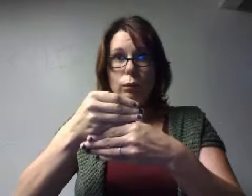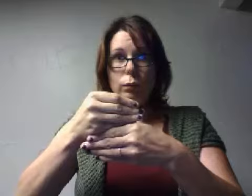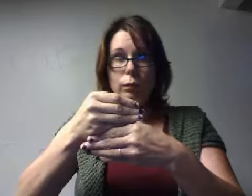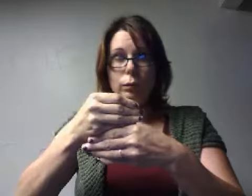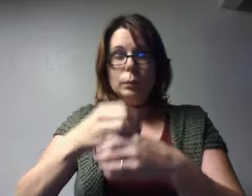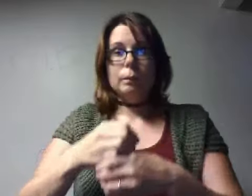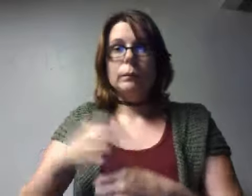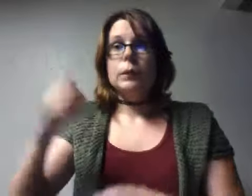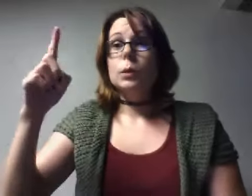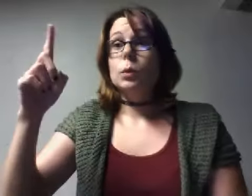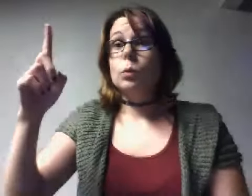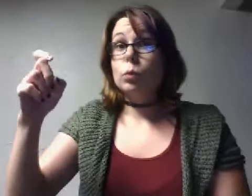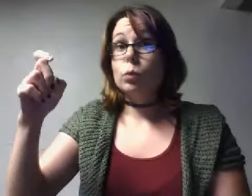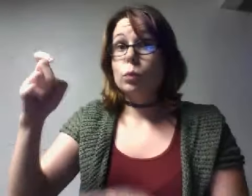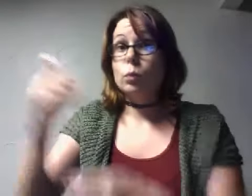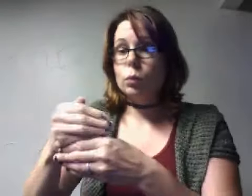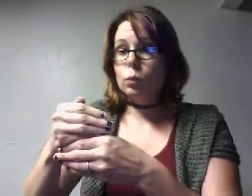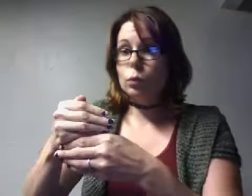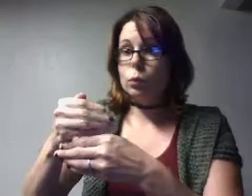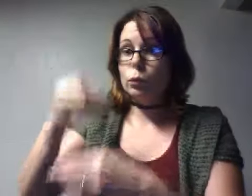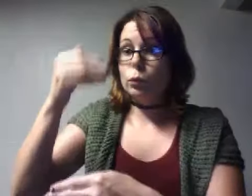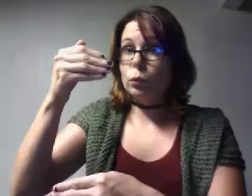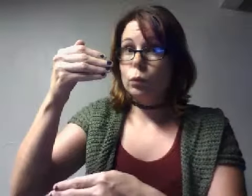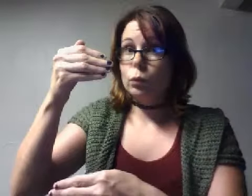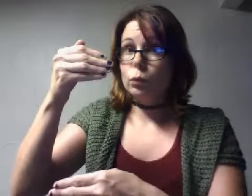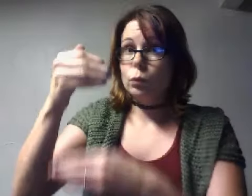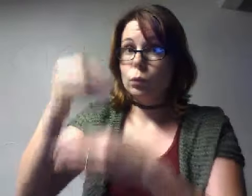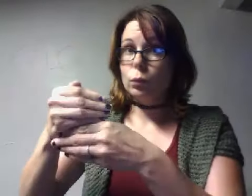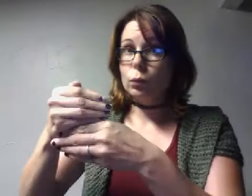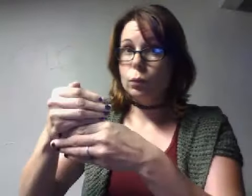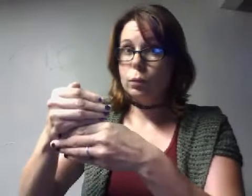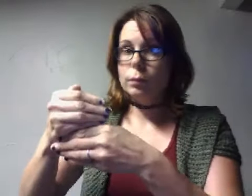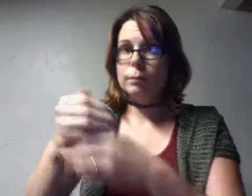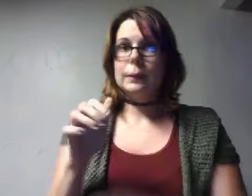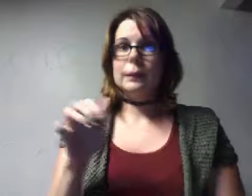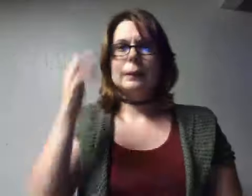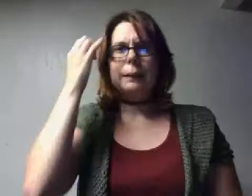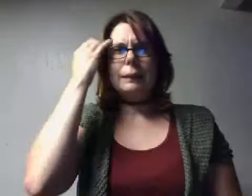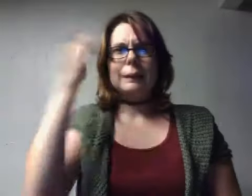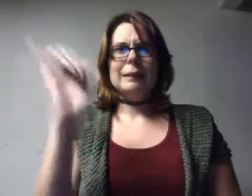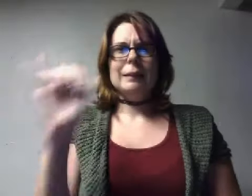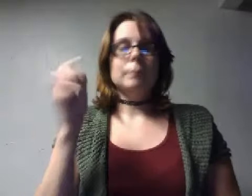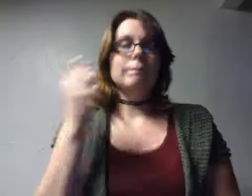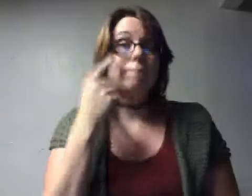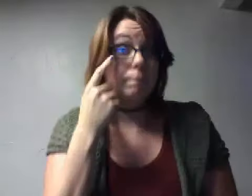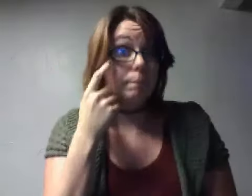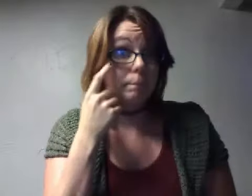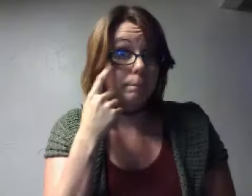photograph, the eyelid opens and closes, allowing light to come in, which exposes the photograph. So at night, if you leave the shutter open,